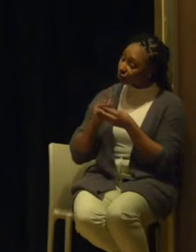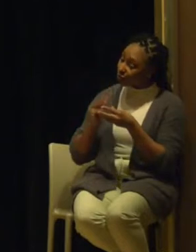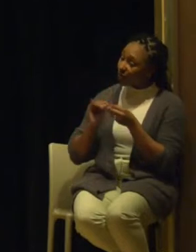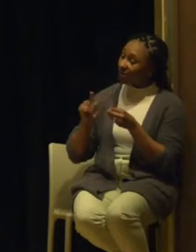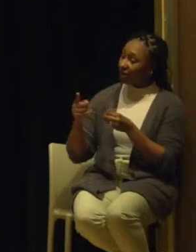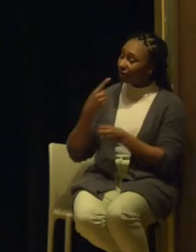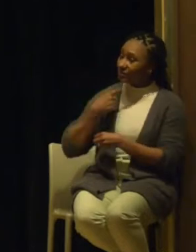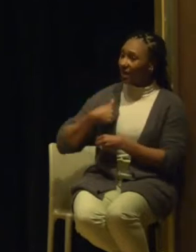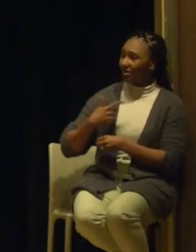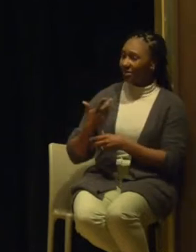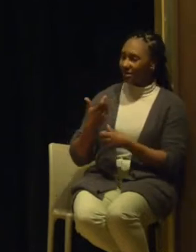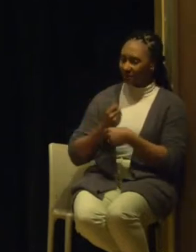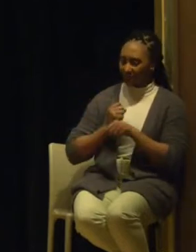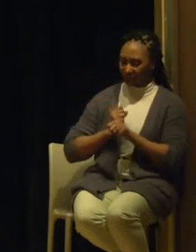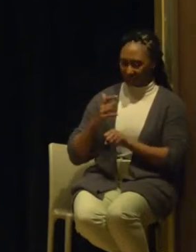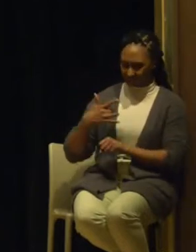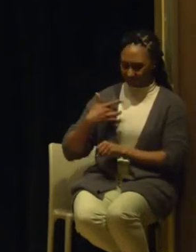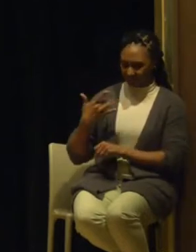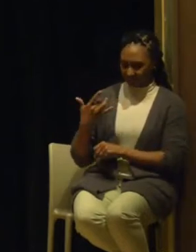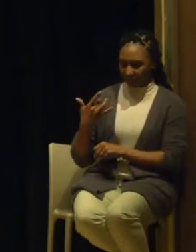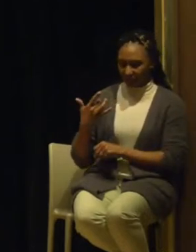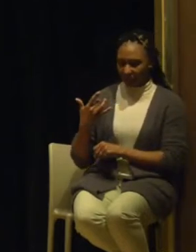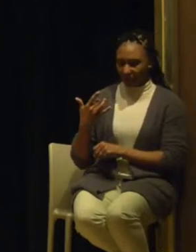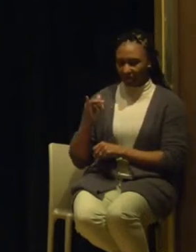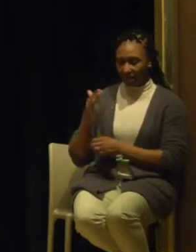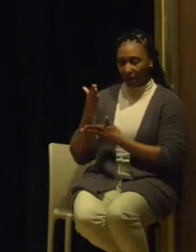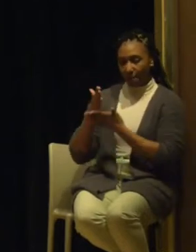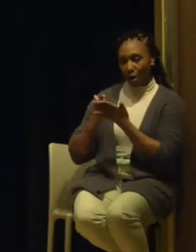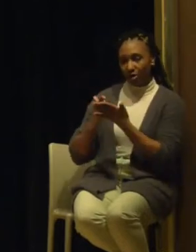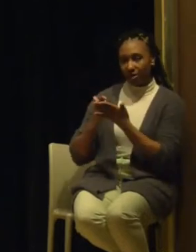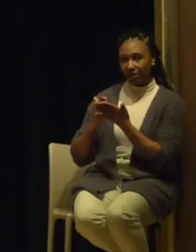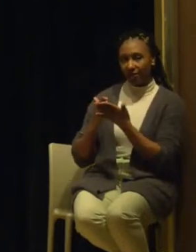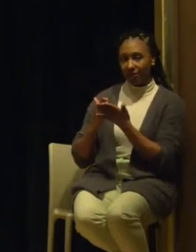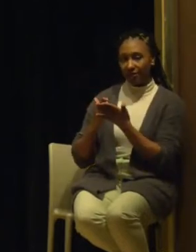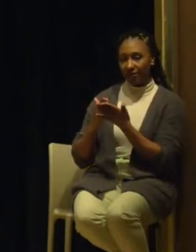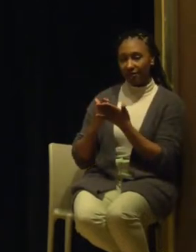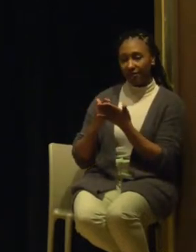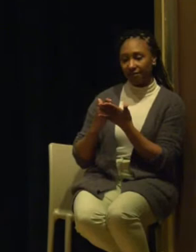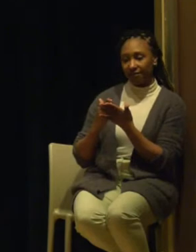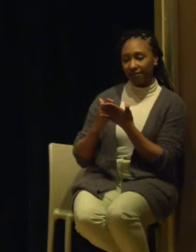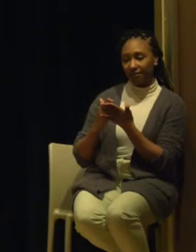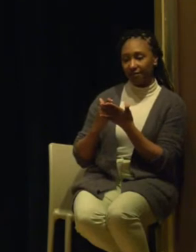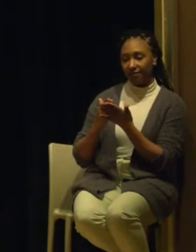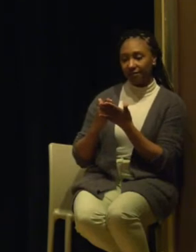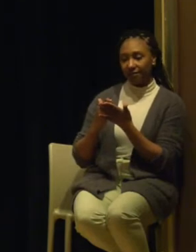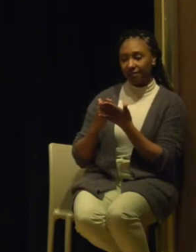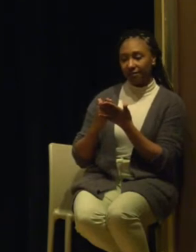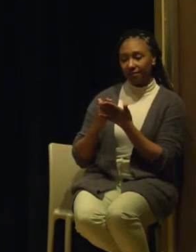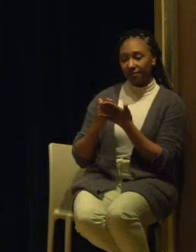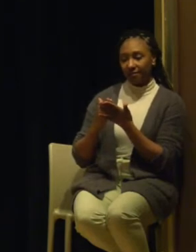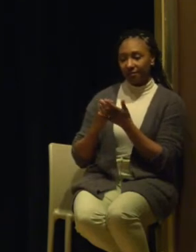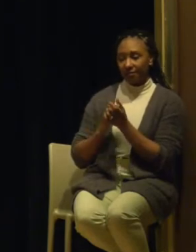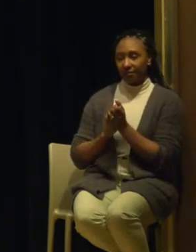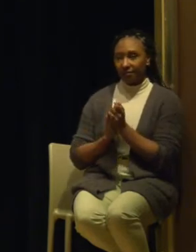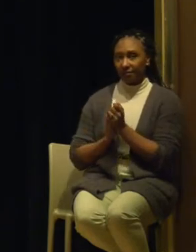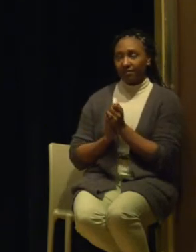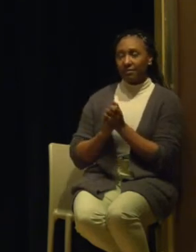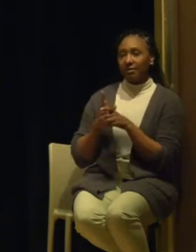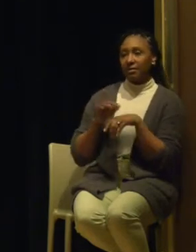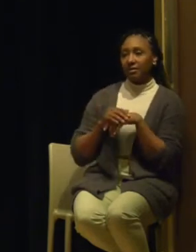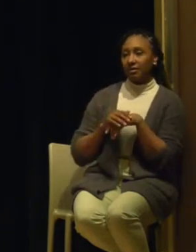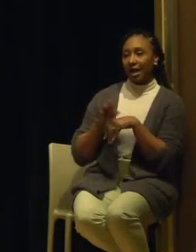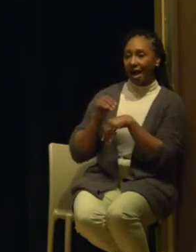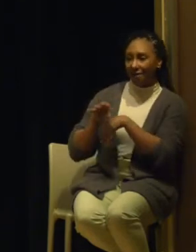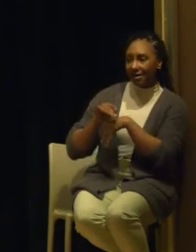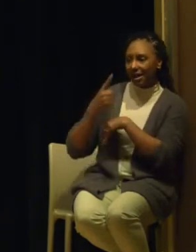or telling us just makes you think the importance of advocating for yourself and being persistent, whether it's the President and Brown or Aretha